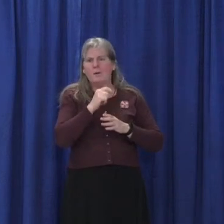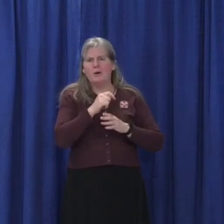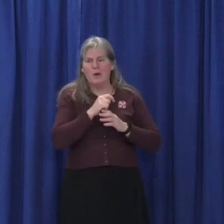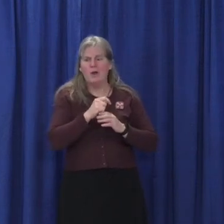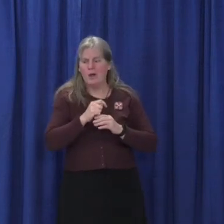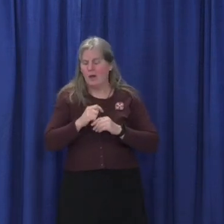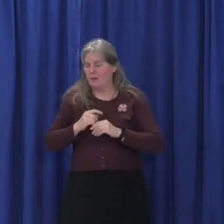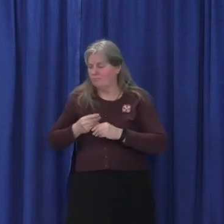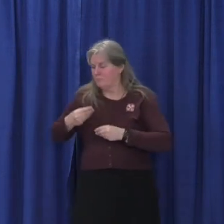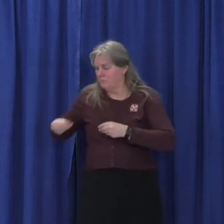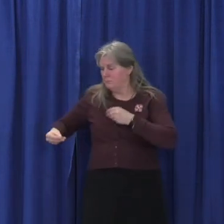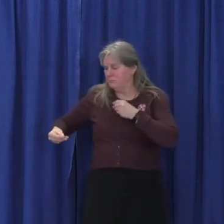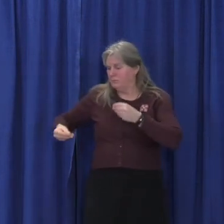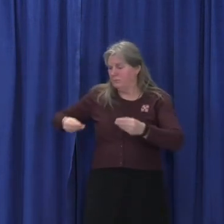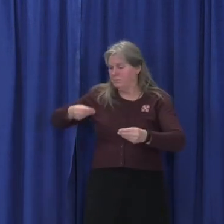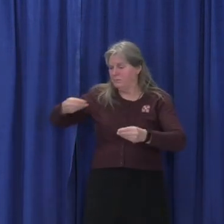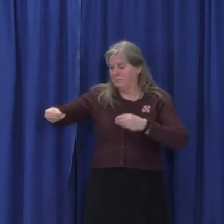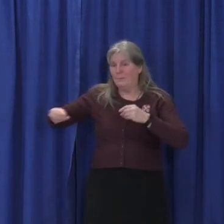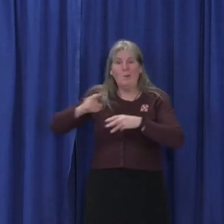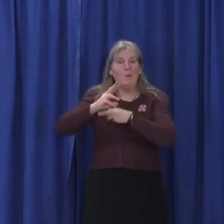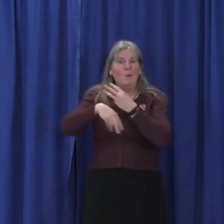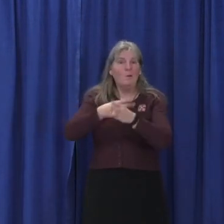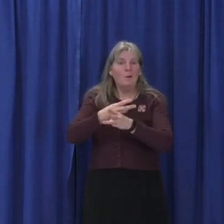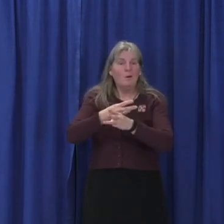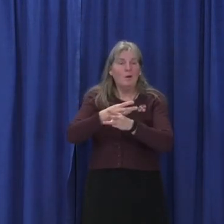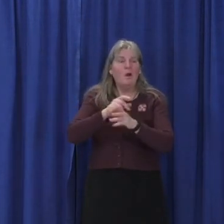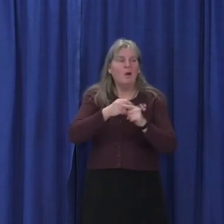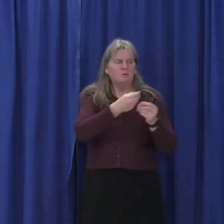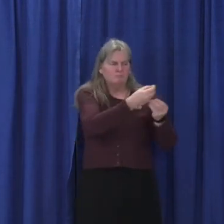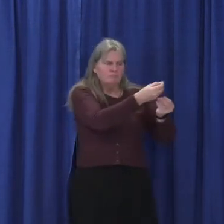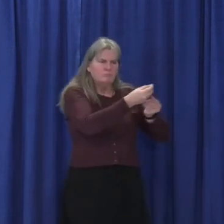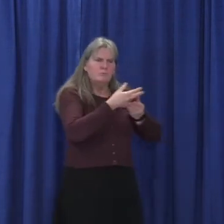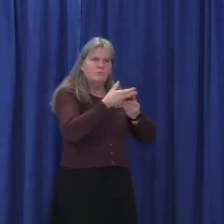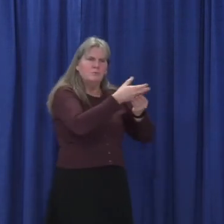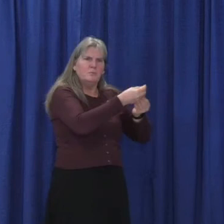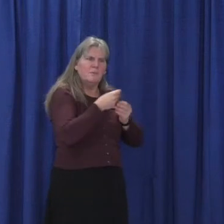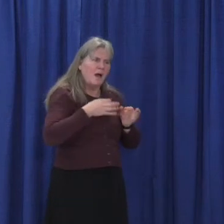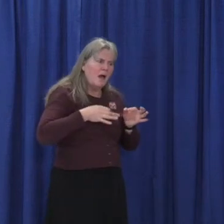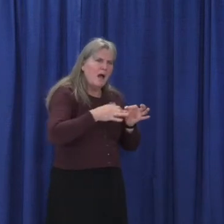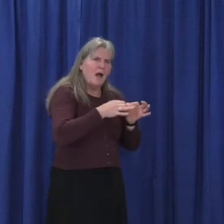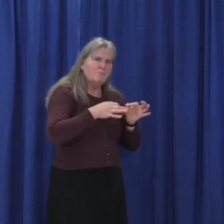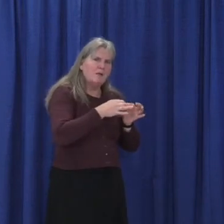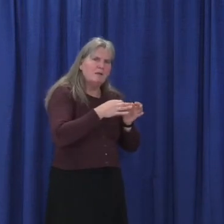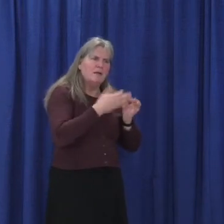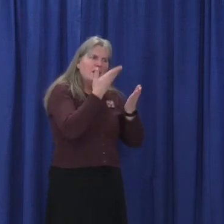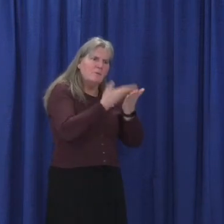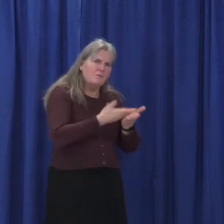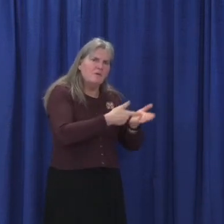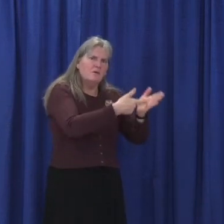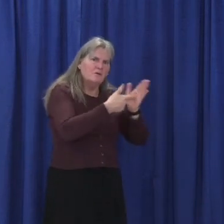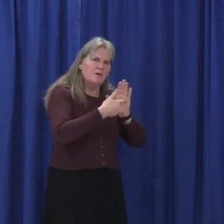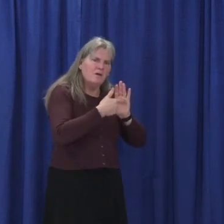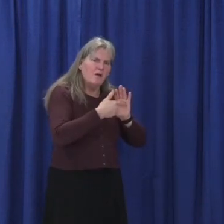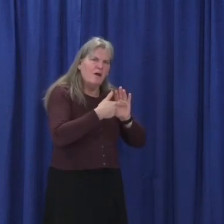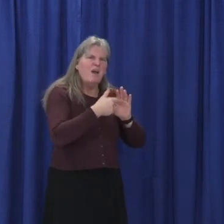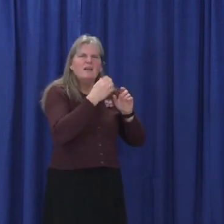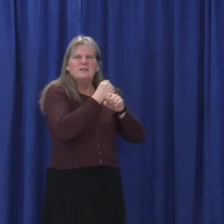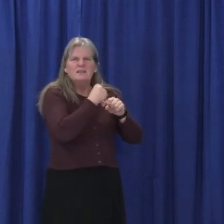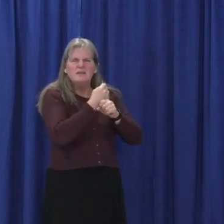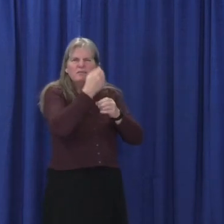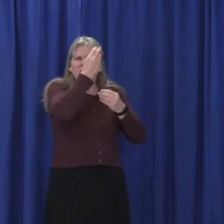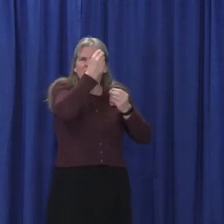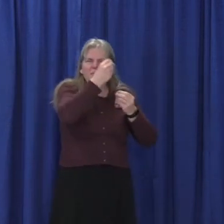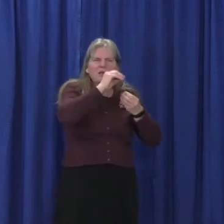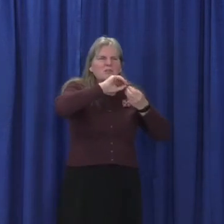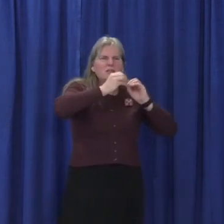moving, and also updating me on the evidence and also statistically relevant